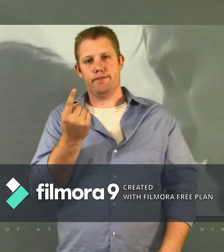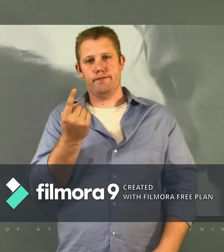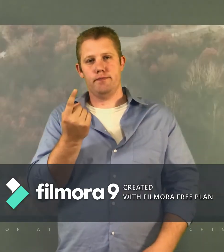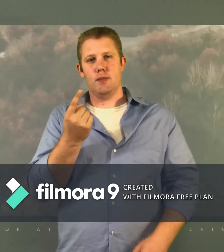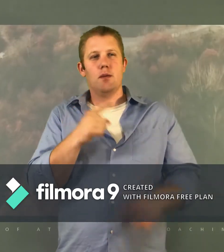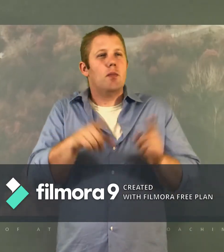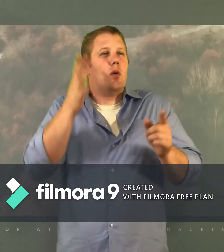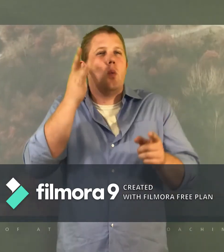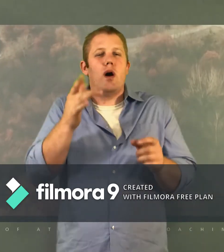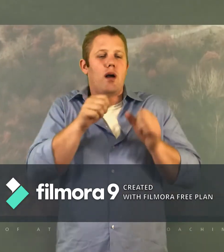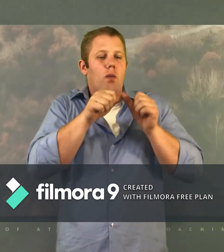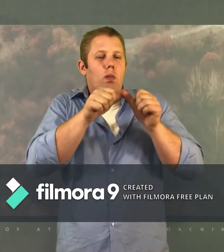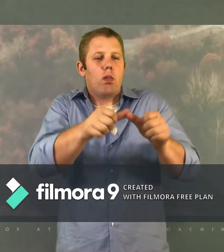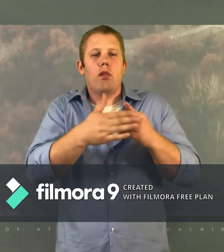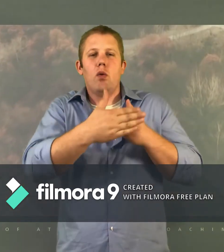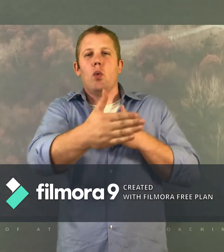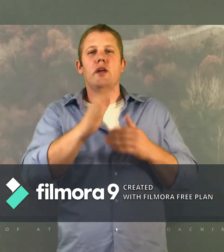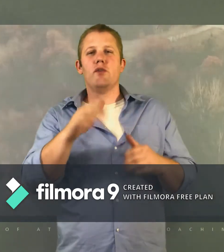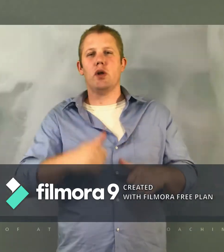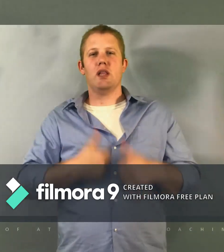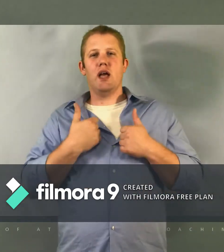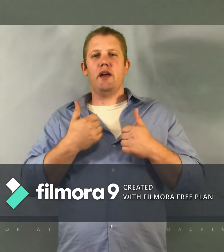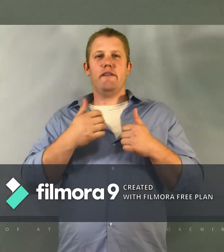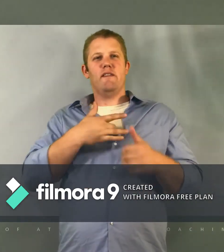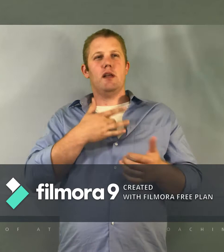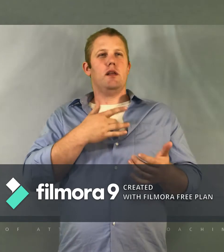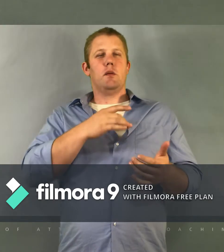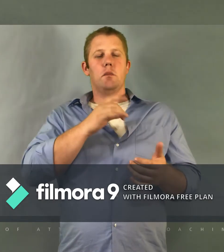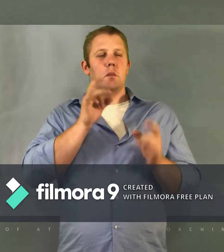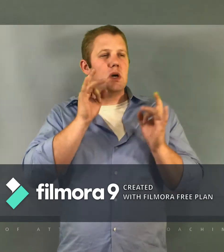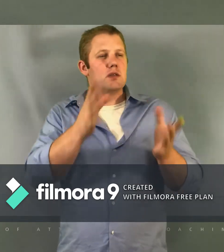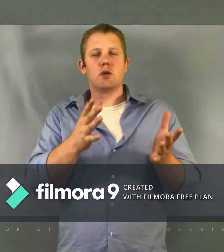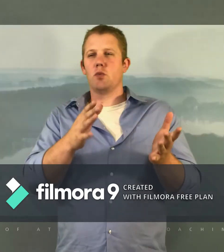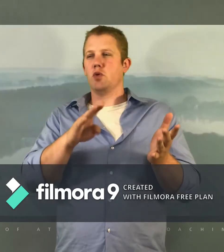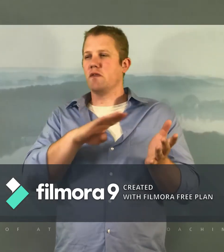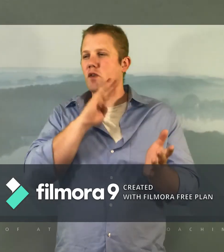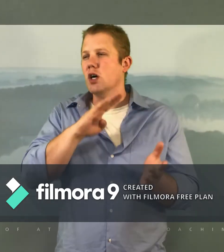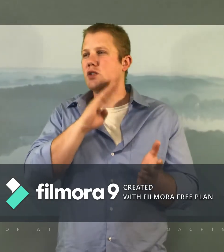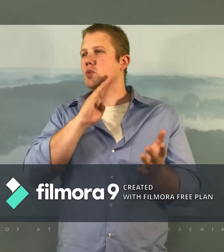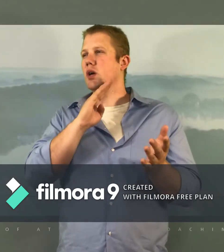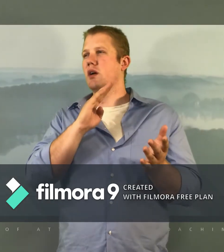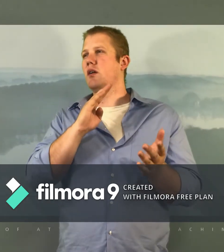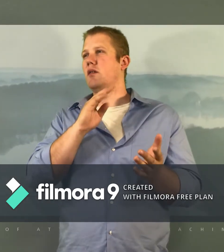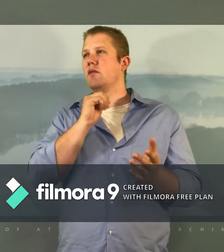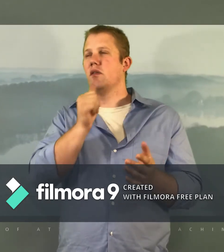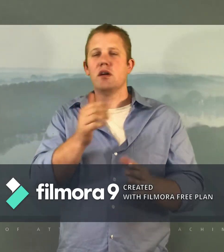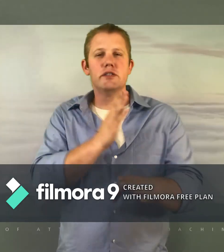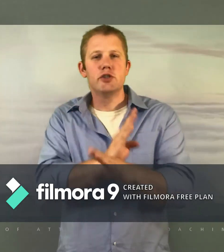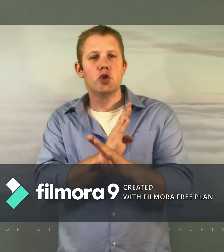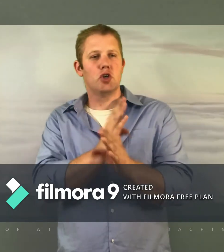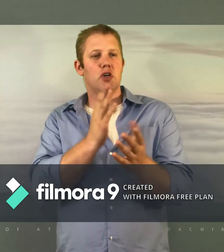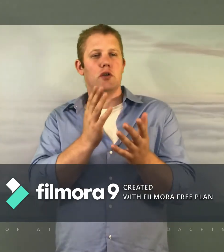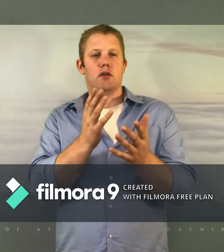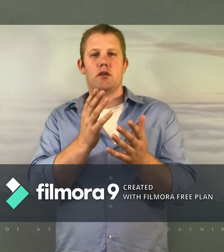No one wants to be alone, but why spend the rest of your life being miserable, frustrated, and